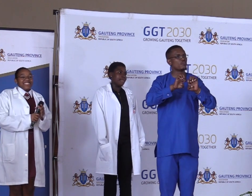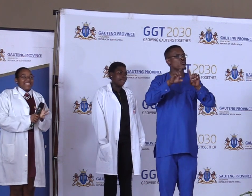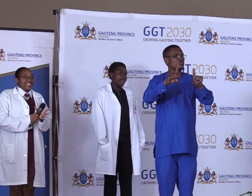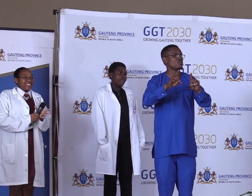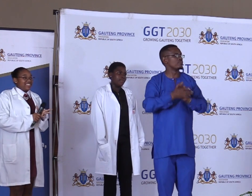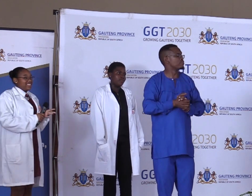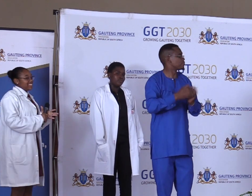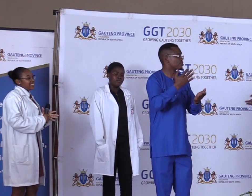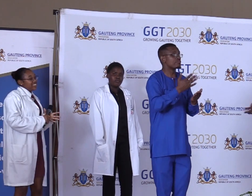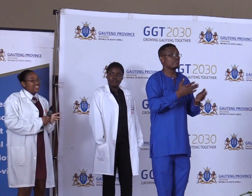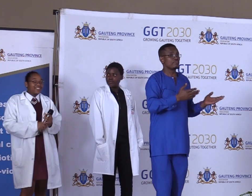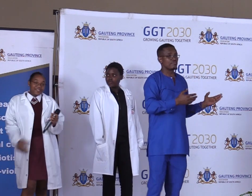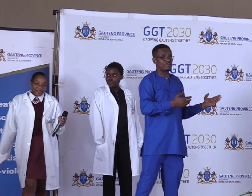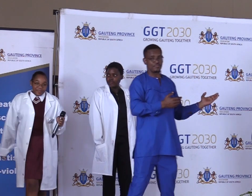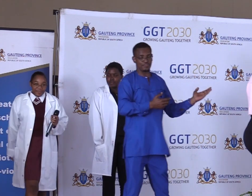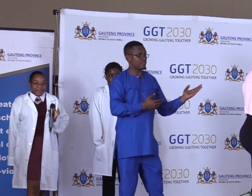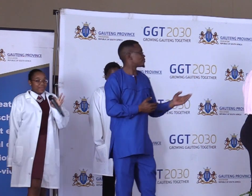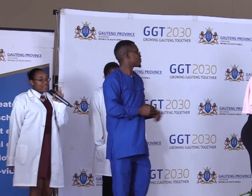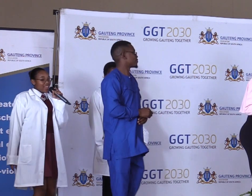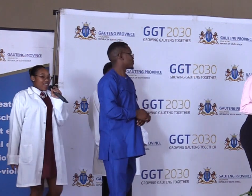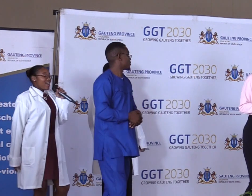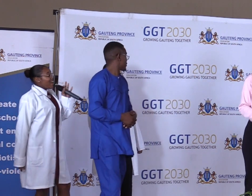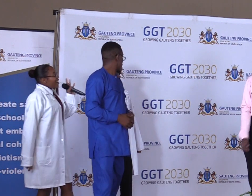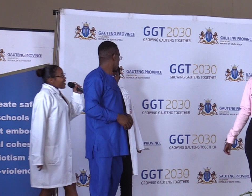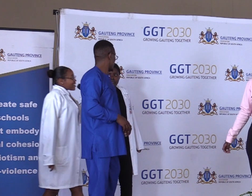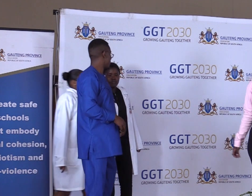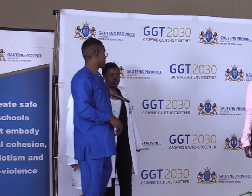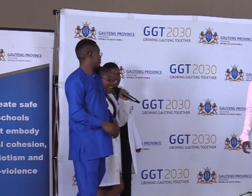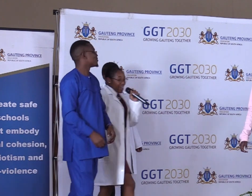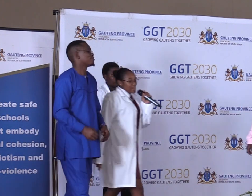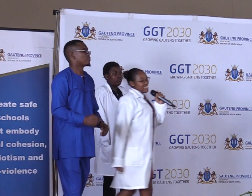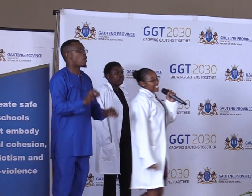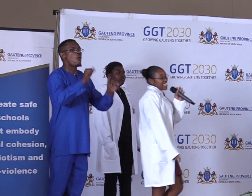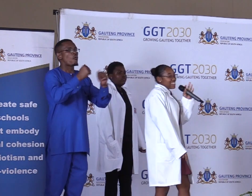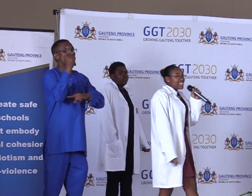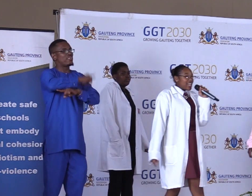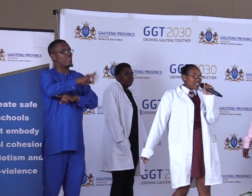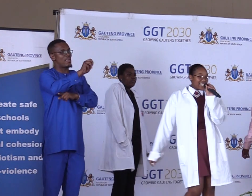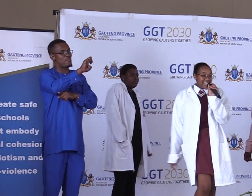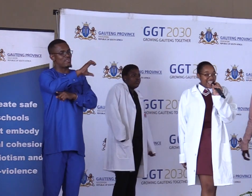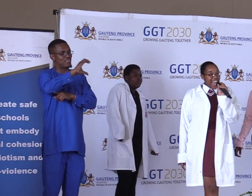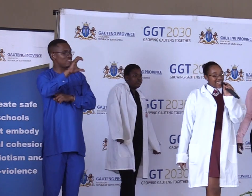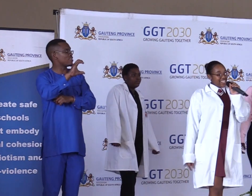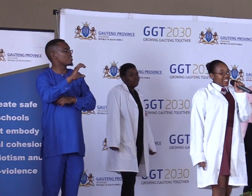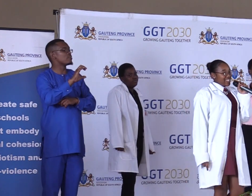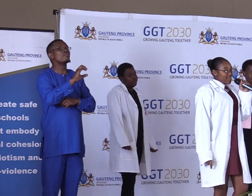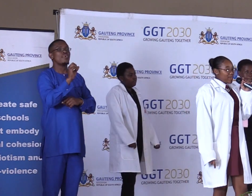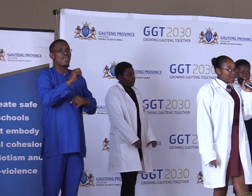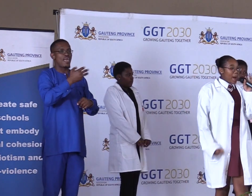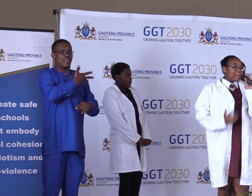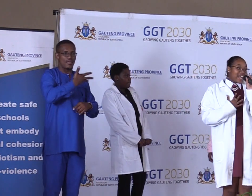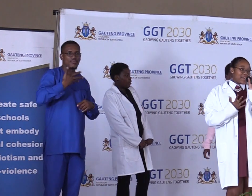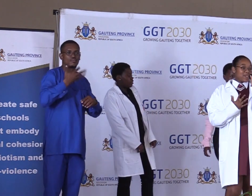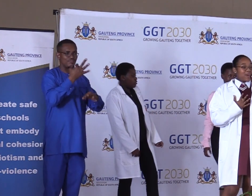and gentlemen, please introduce yourselves. Good day, MEC, distinguished guests and ladies and